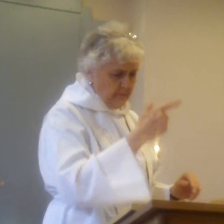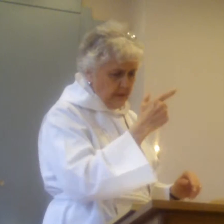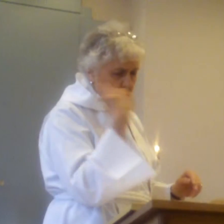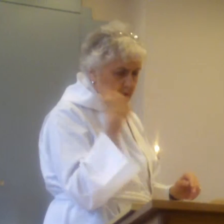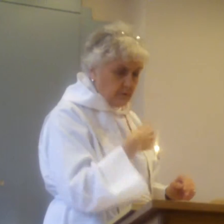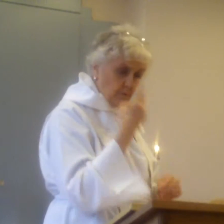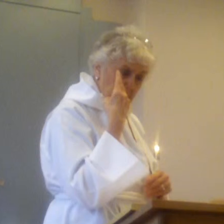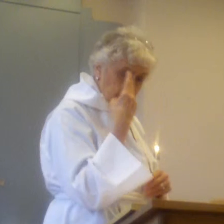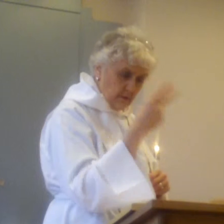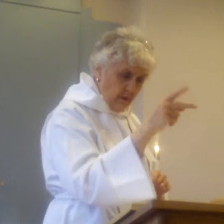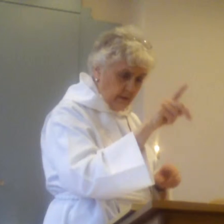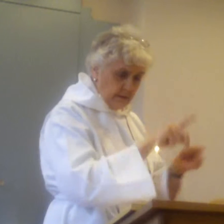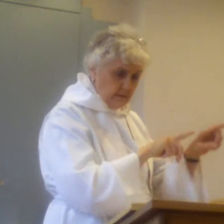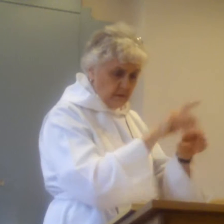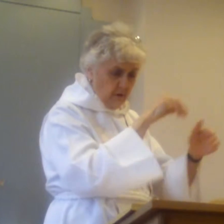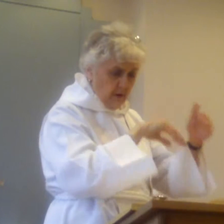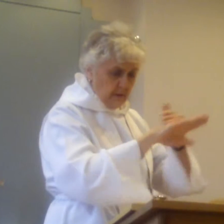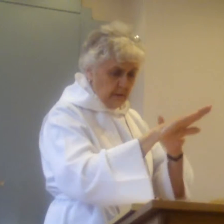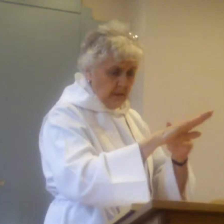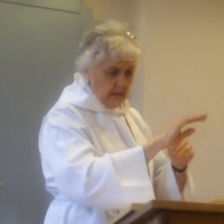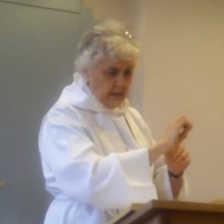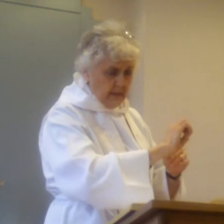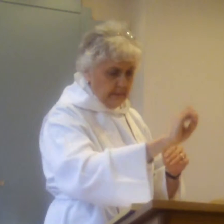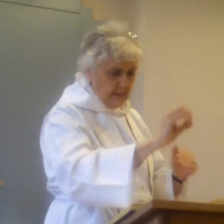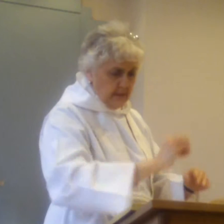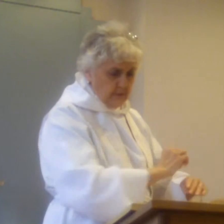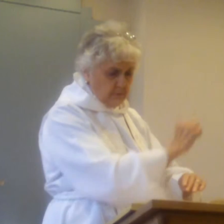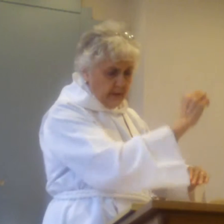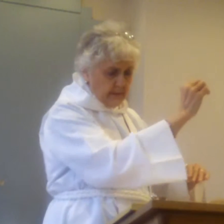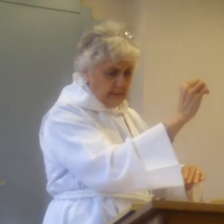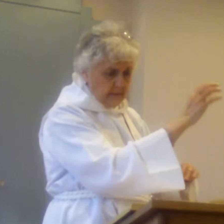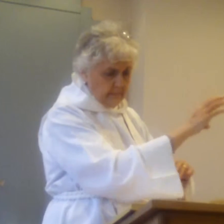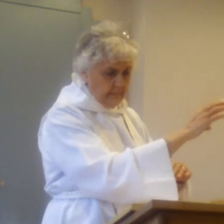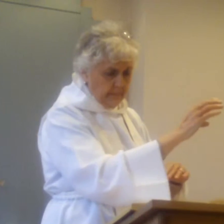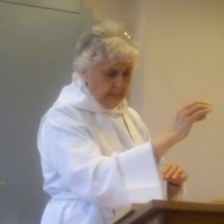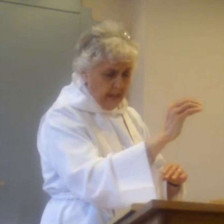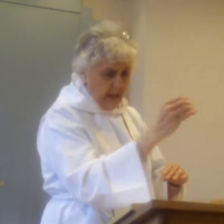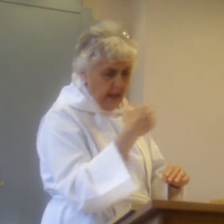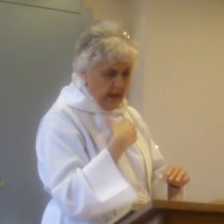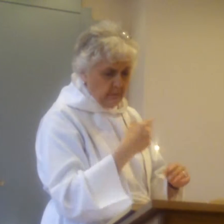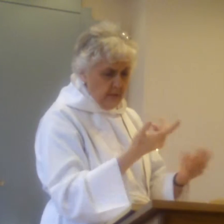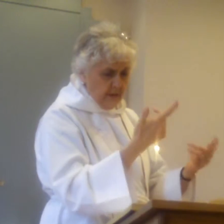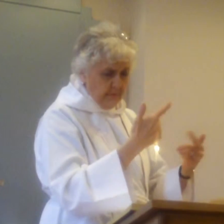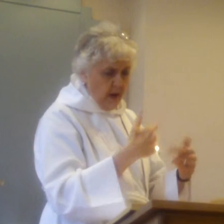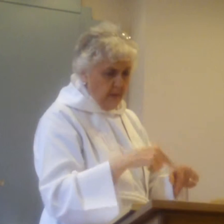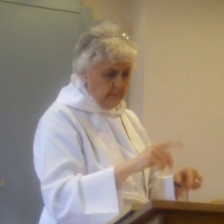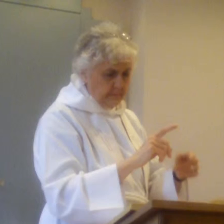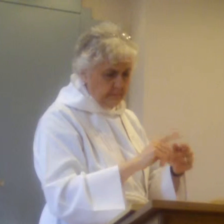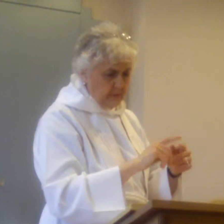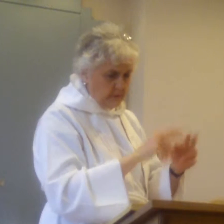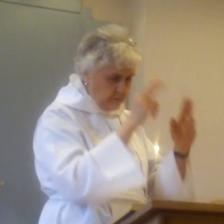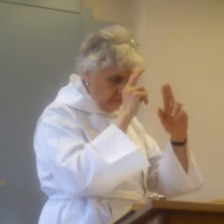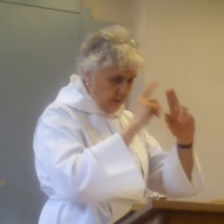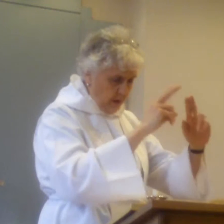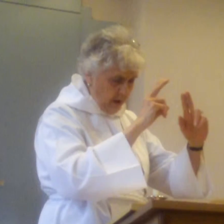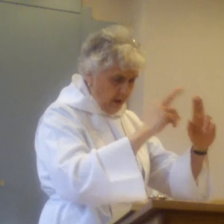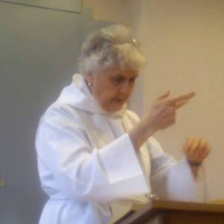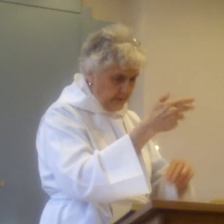because we saw his star in the east rising, and we have come to honor